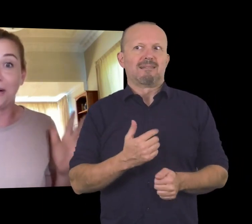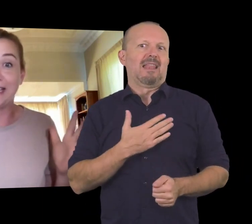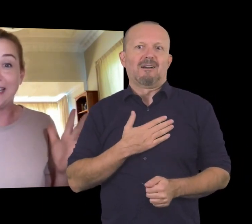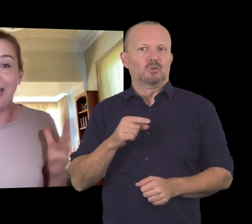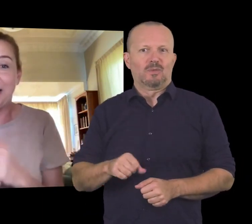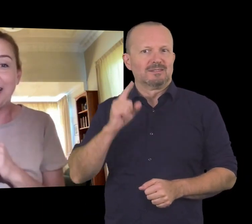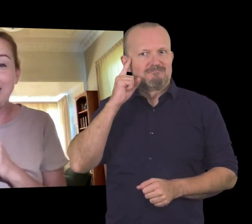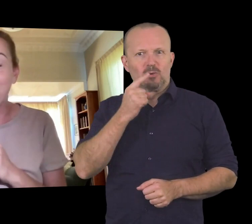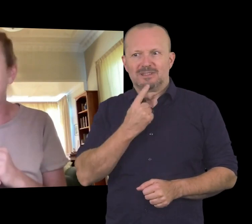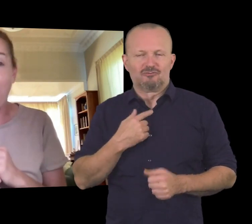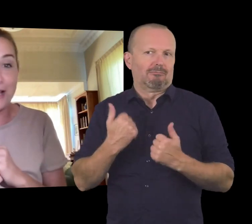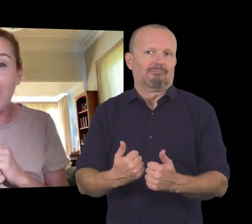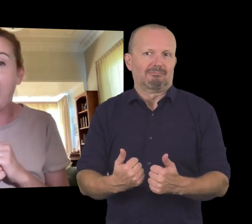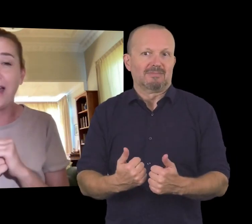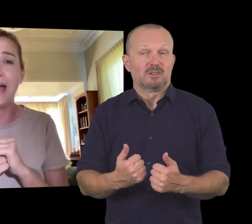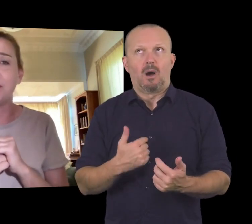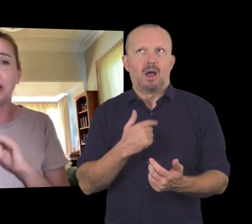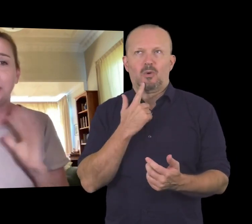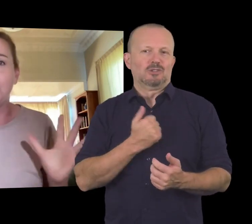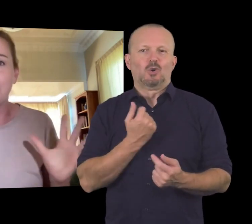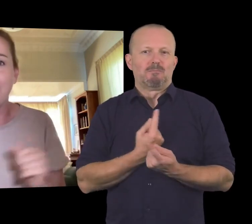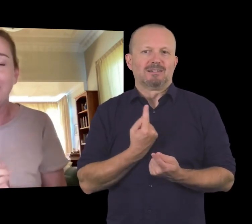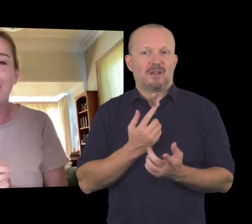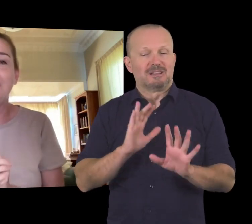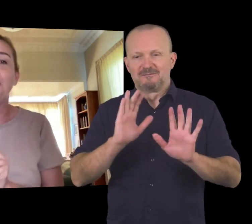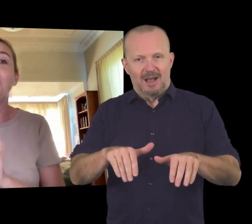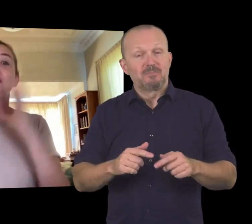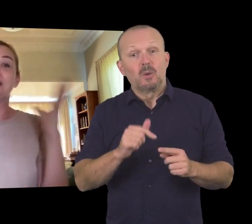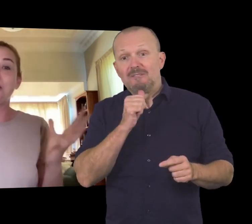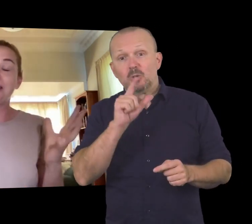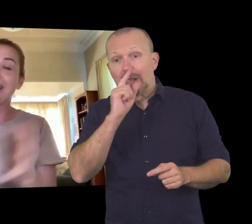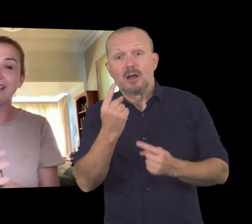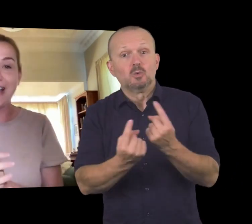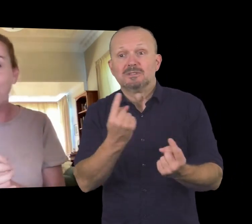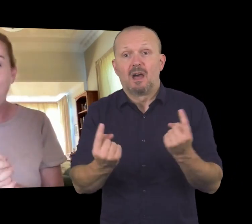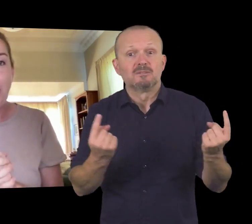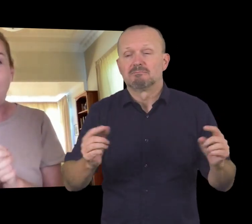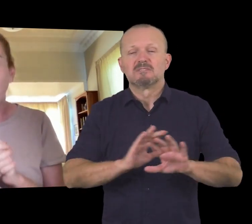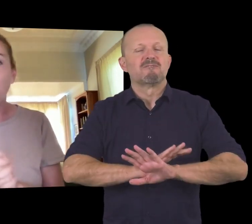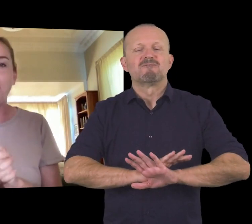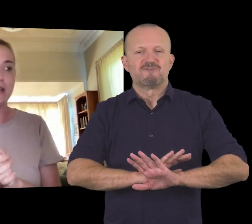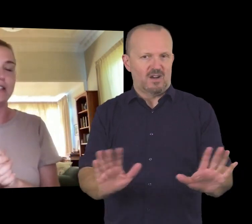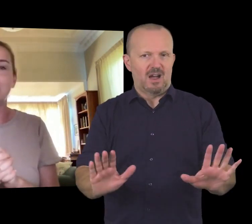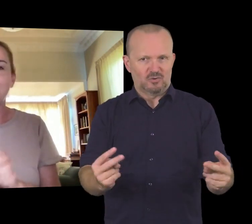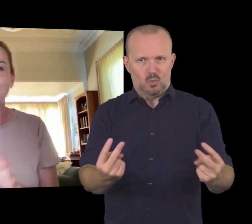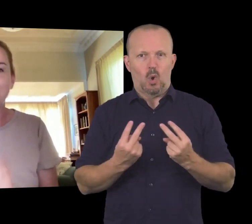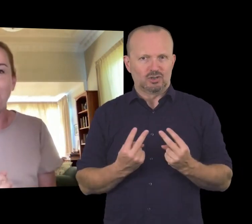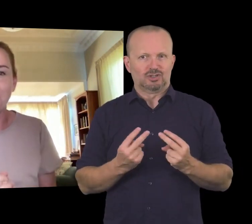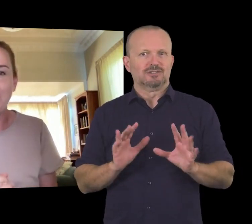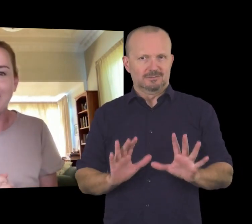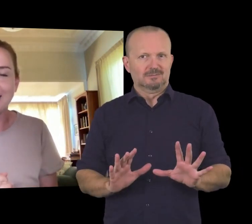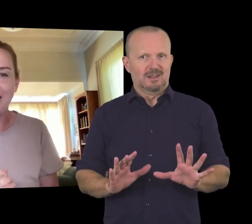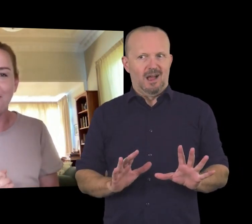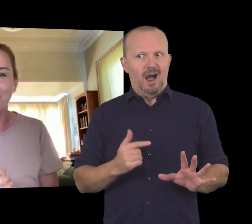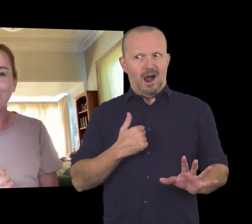place doing multi-sensory stuff. So I'm gonna have an absolute ball. So if you're not experiencing it yourself, by all means, just